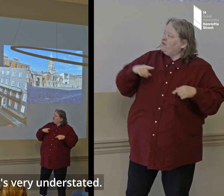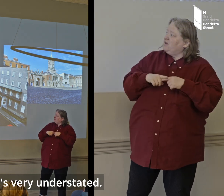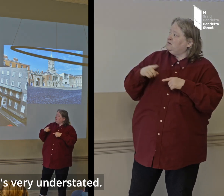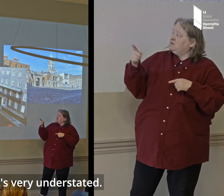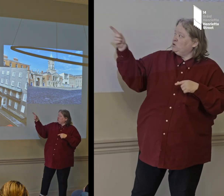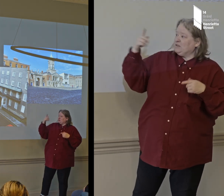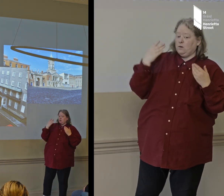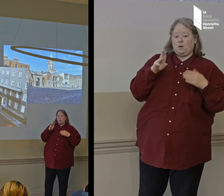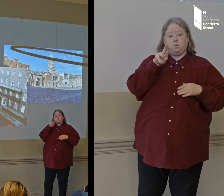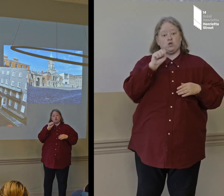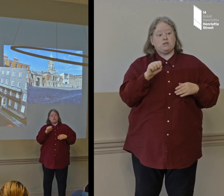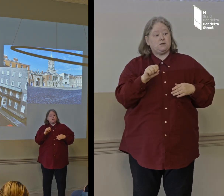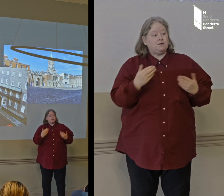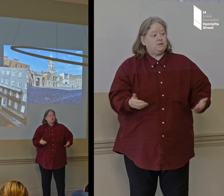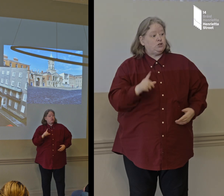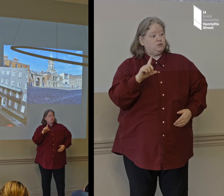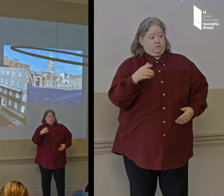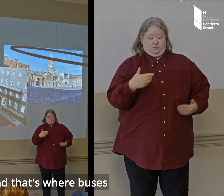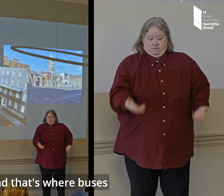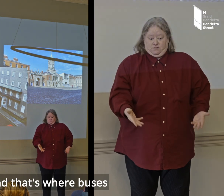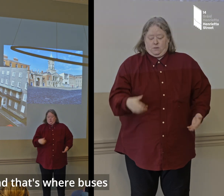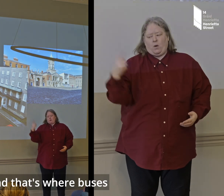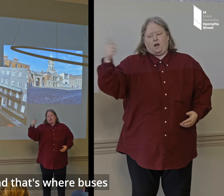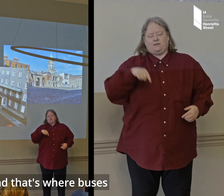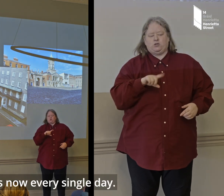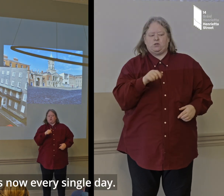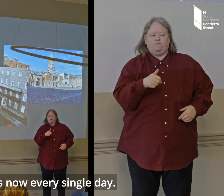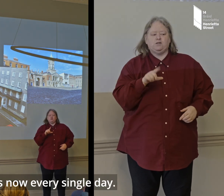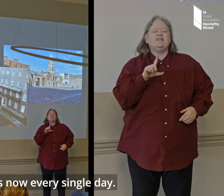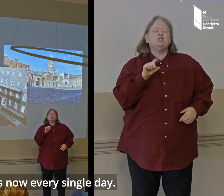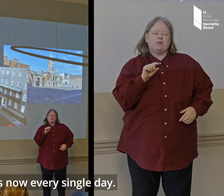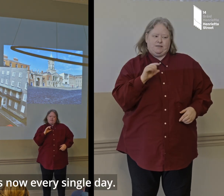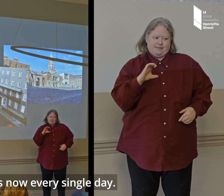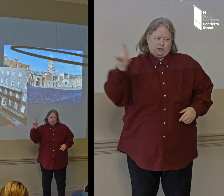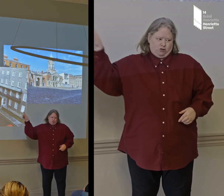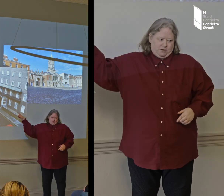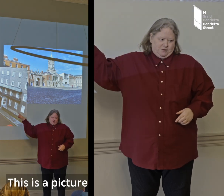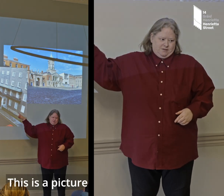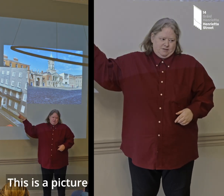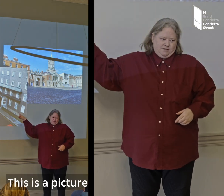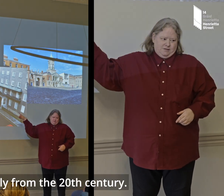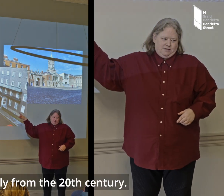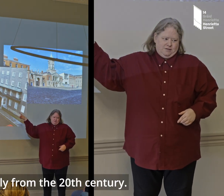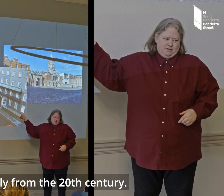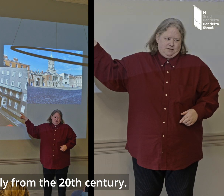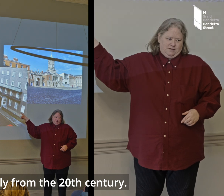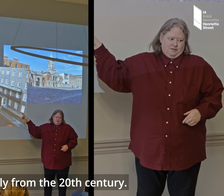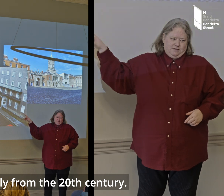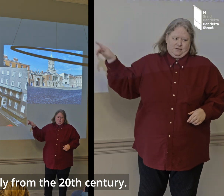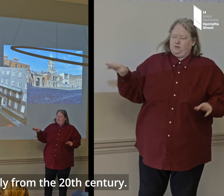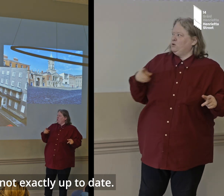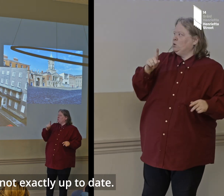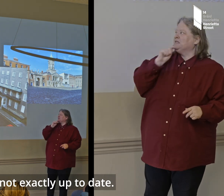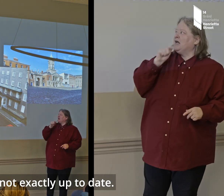very understated. And that's where buses pass now every single day. This is a picture actually from the